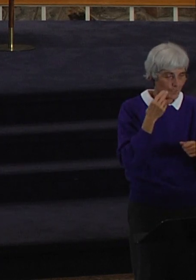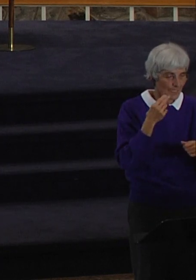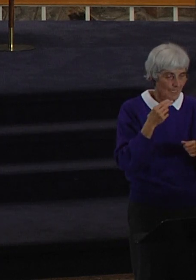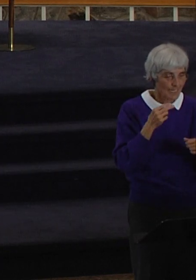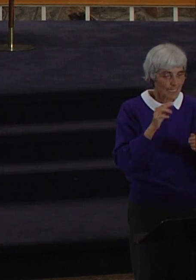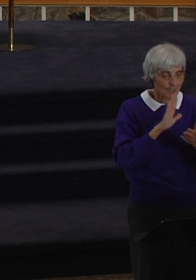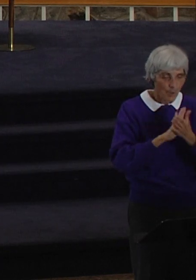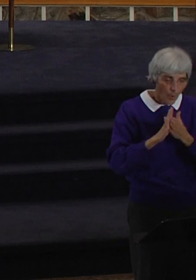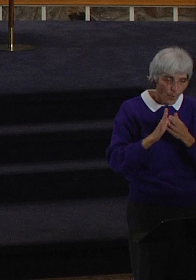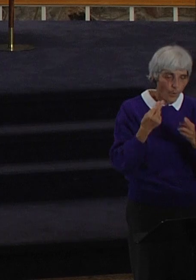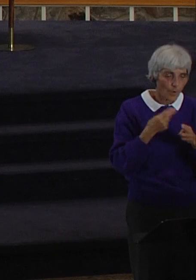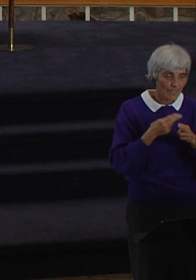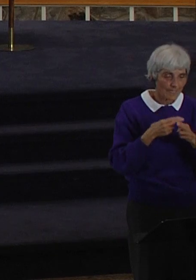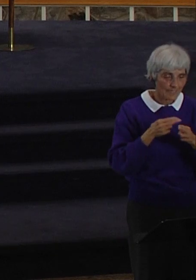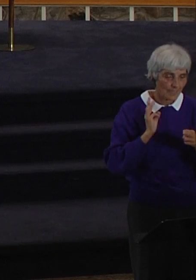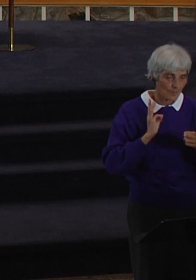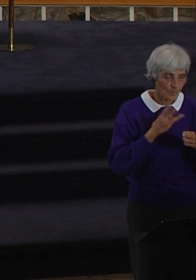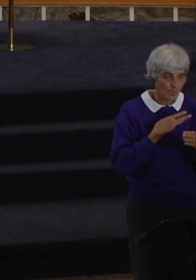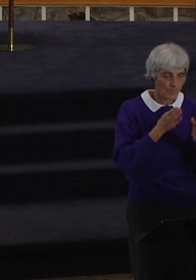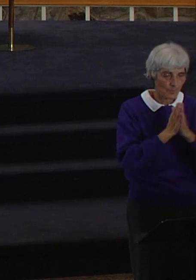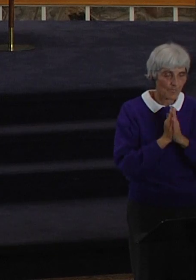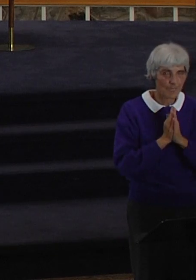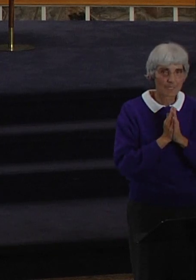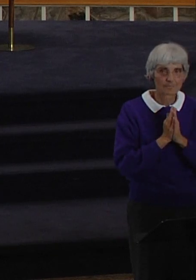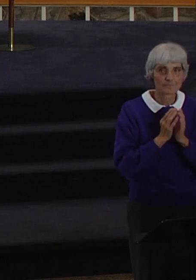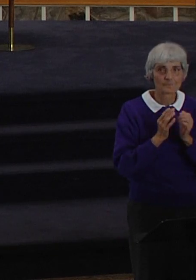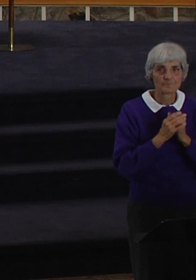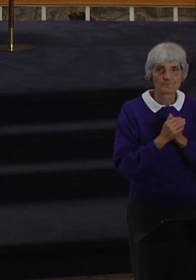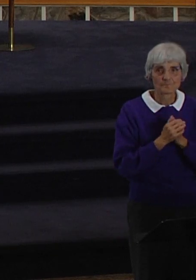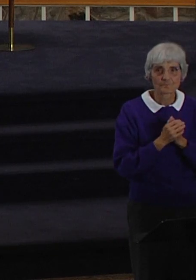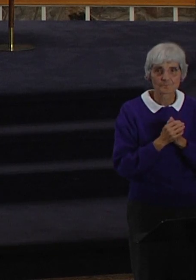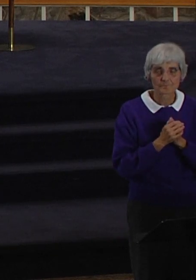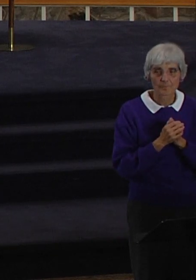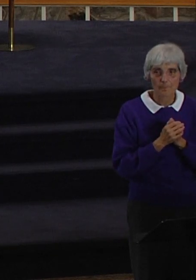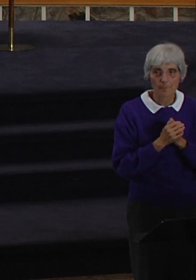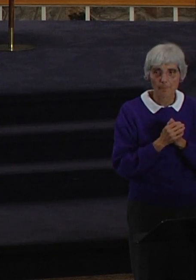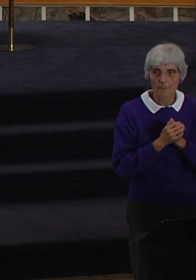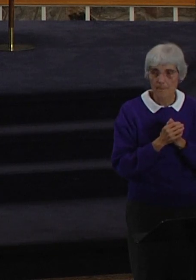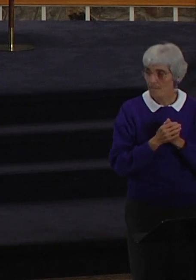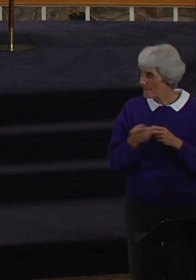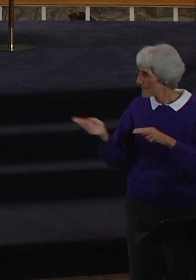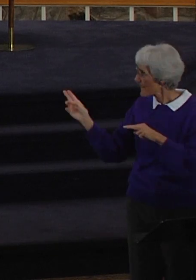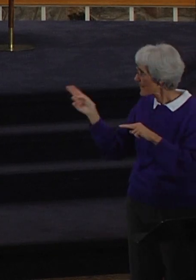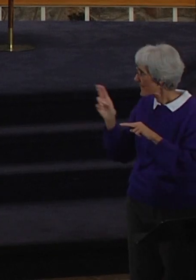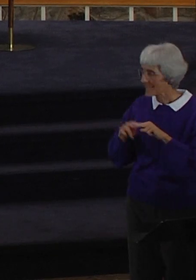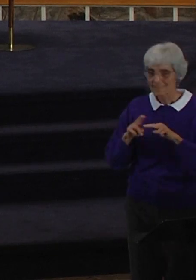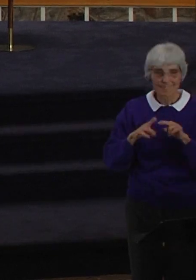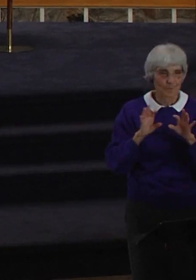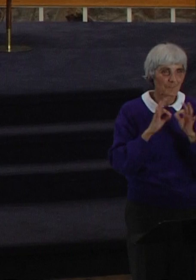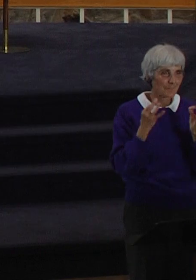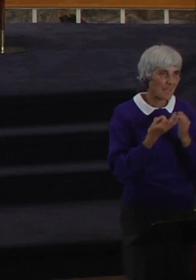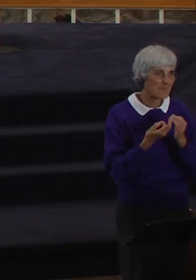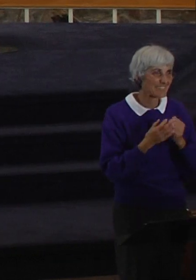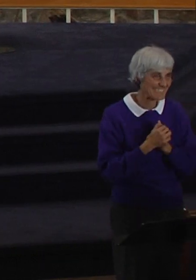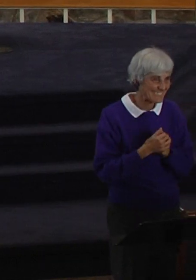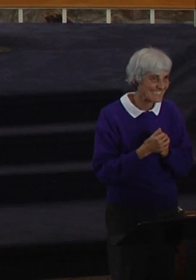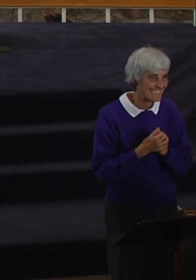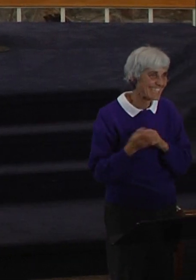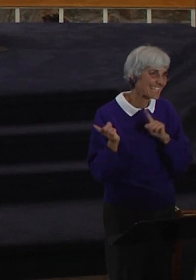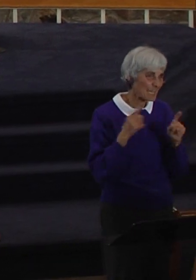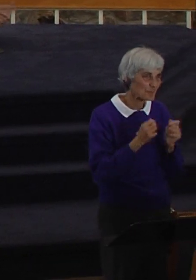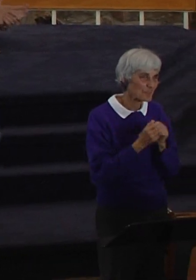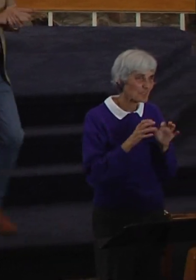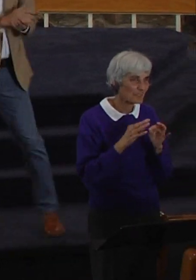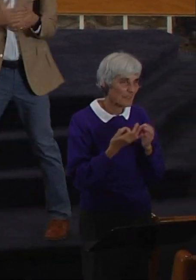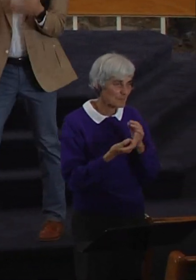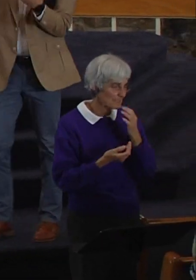In your most holy and sacred name, we pray. Amen. All right, guys, you can go sit with your families, and we will